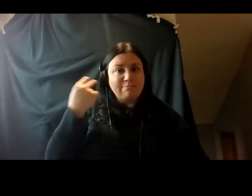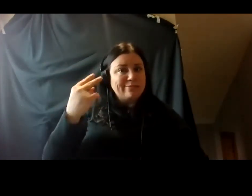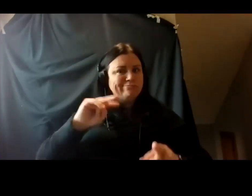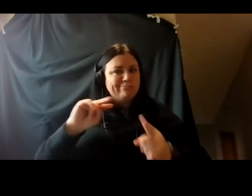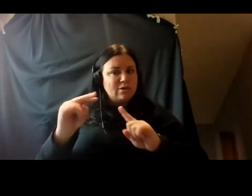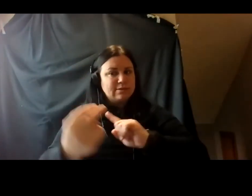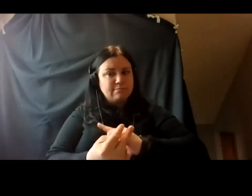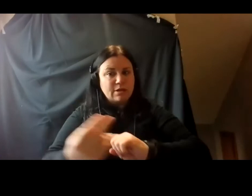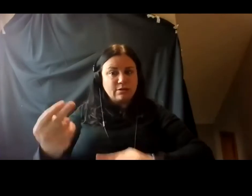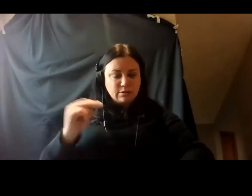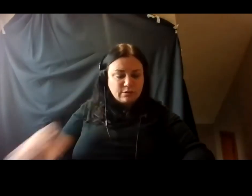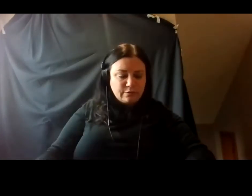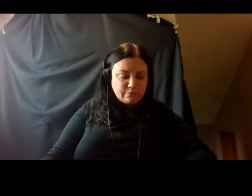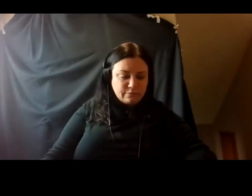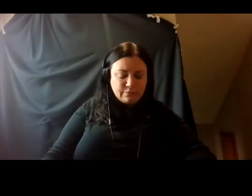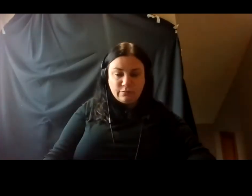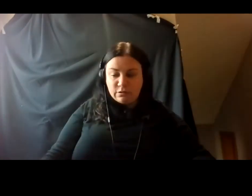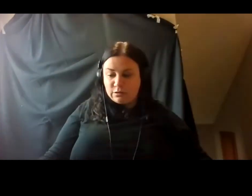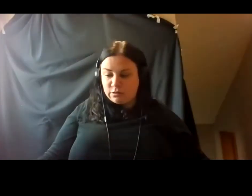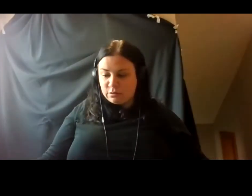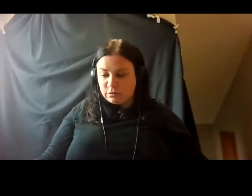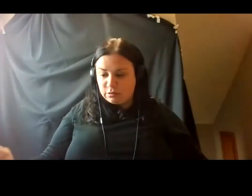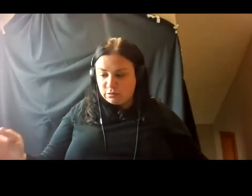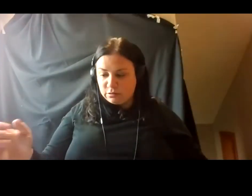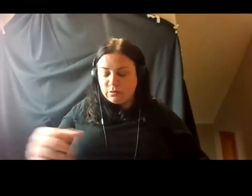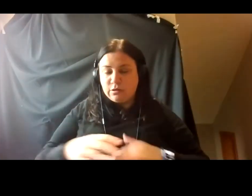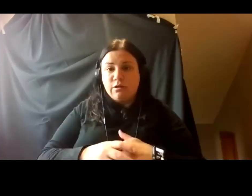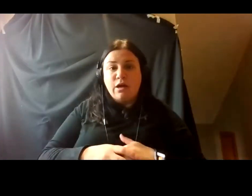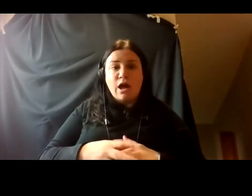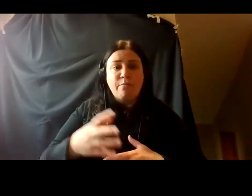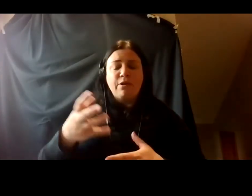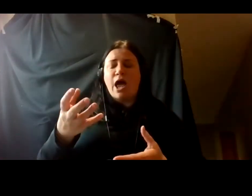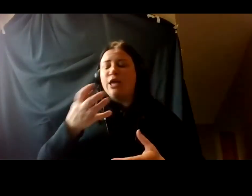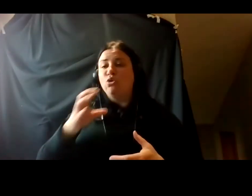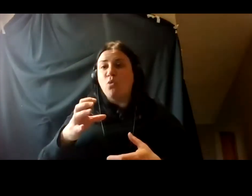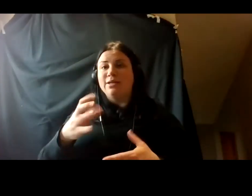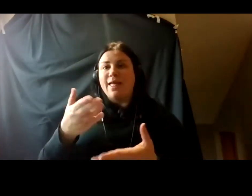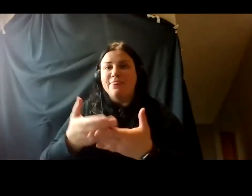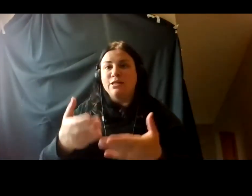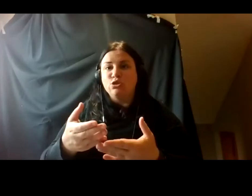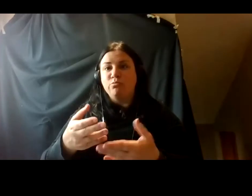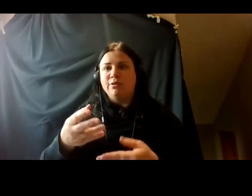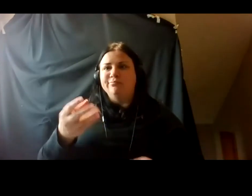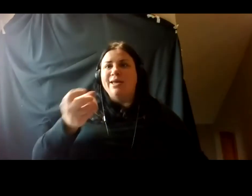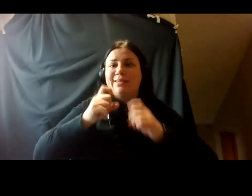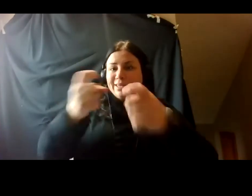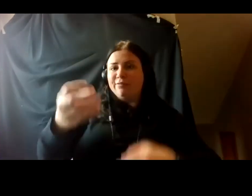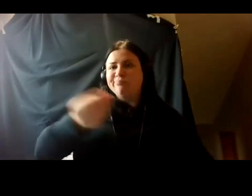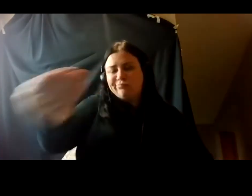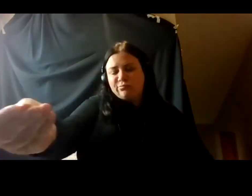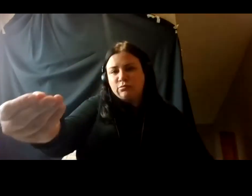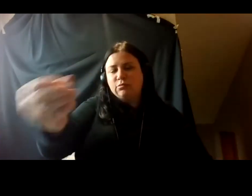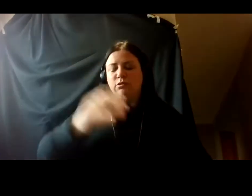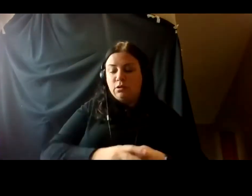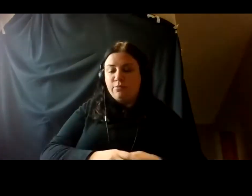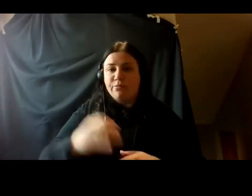doing. But to me, I didn't want it to just be handed to me. That became my dream. And if